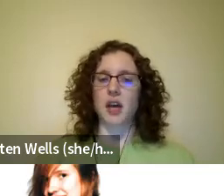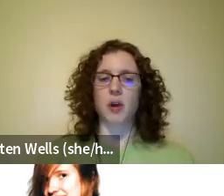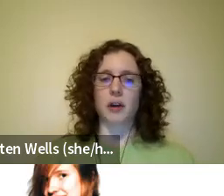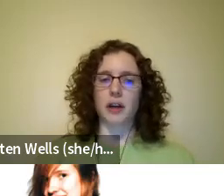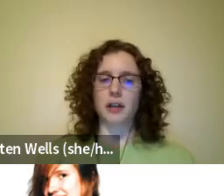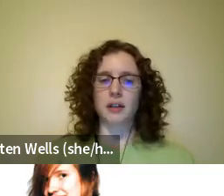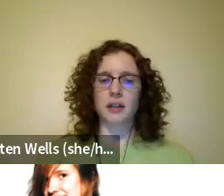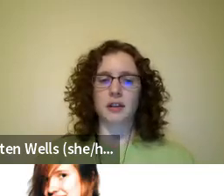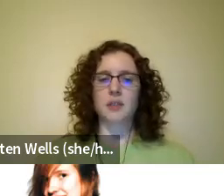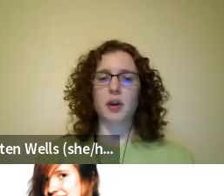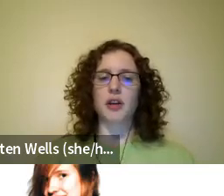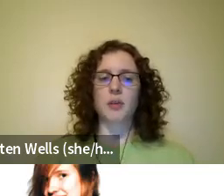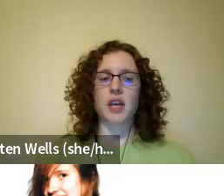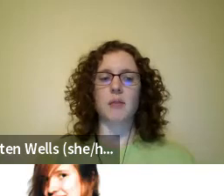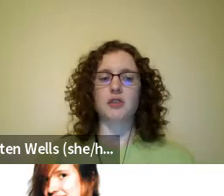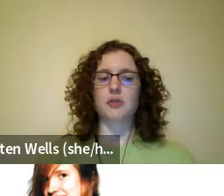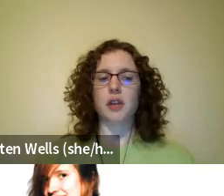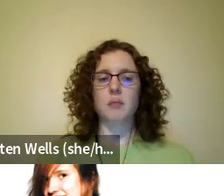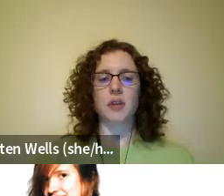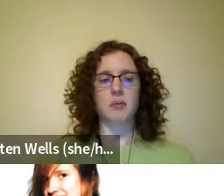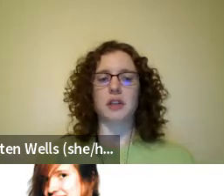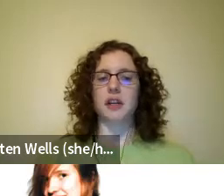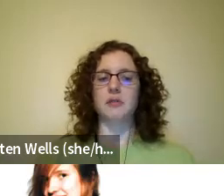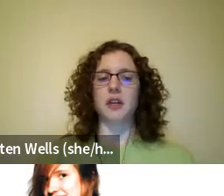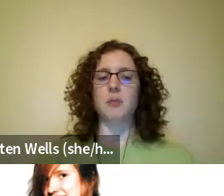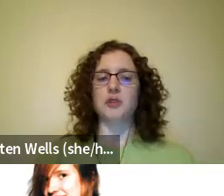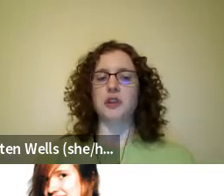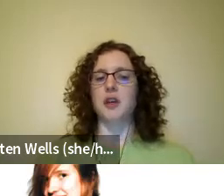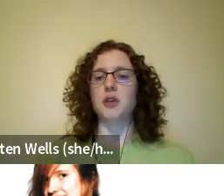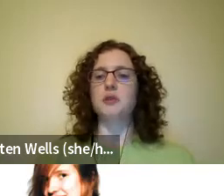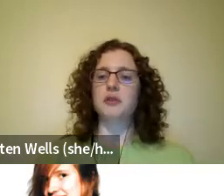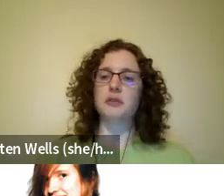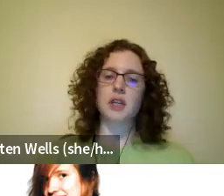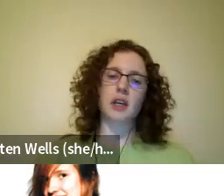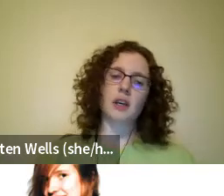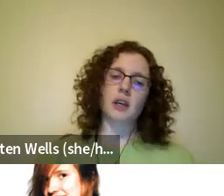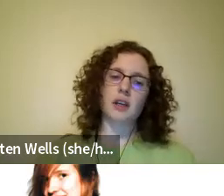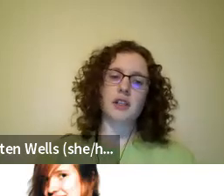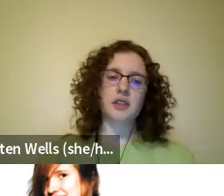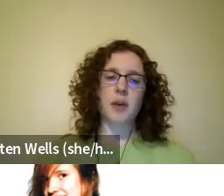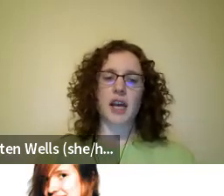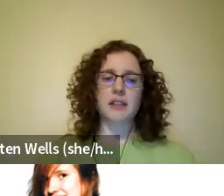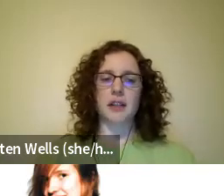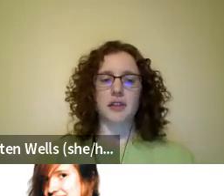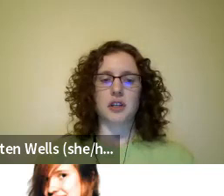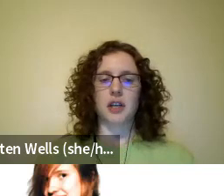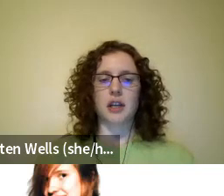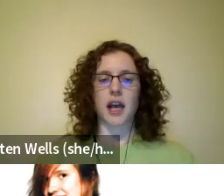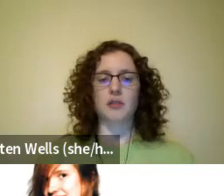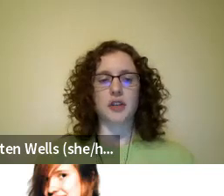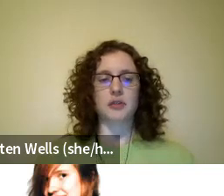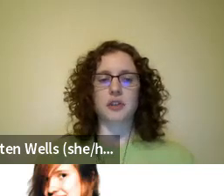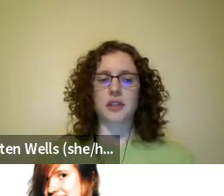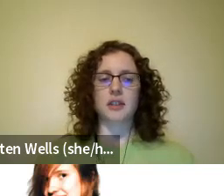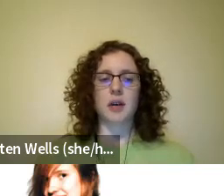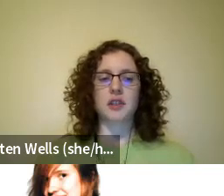staying with that partner. This partner became controlling, manipulative, and emotionally abusive. Due to my isolation and lack